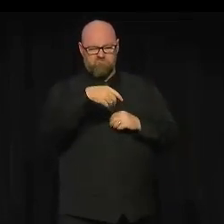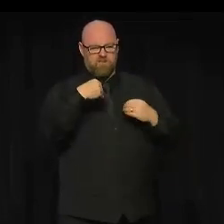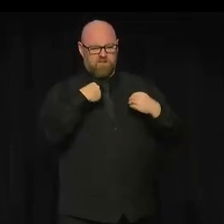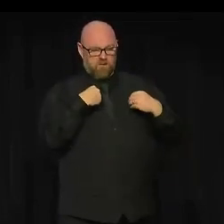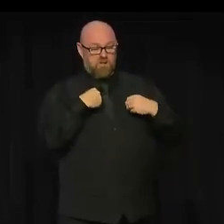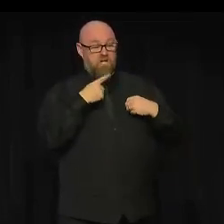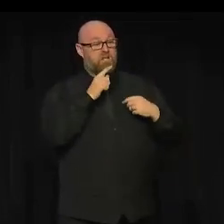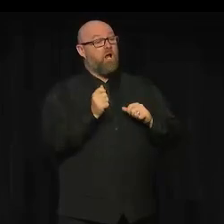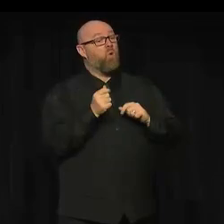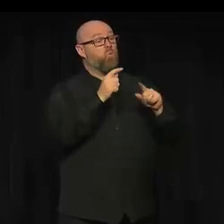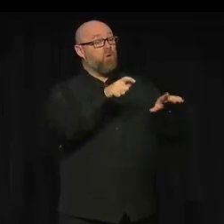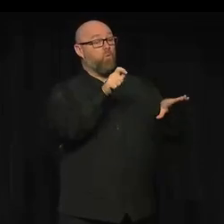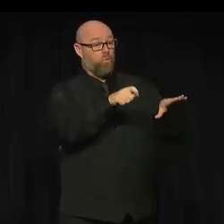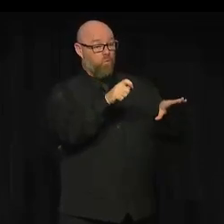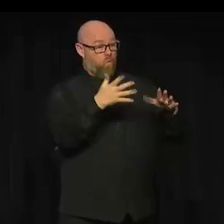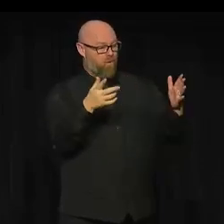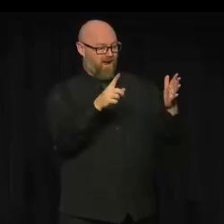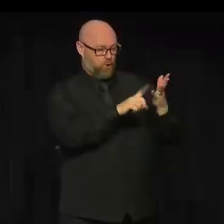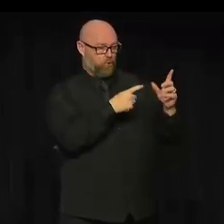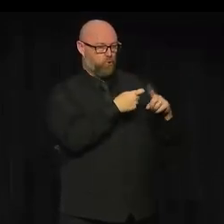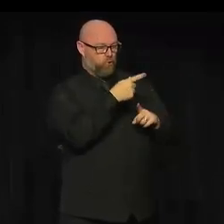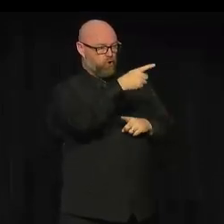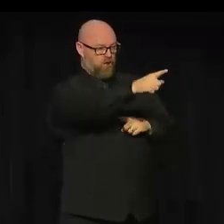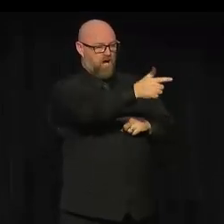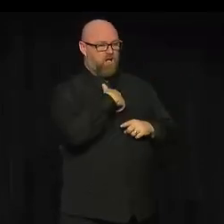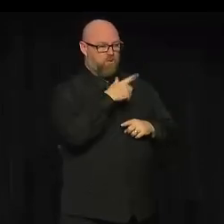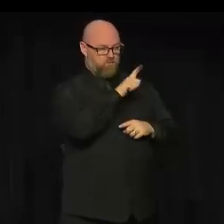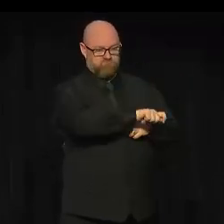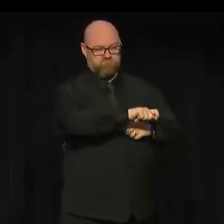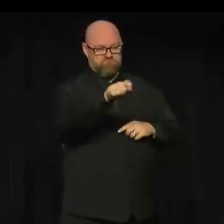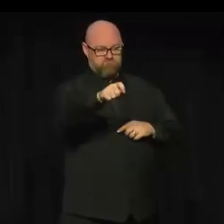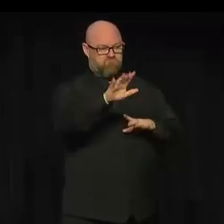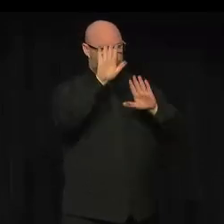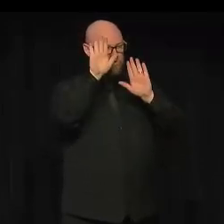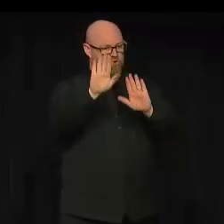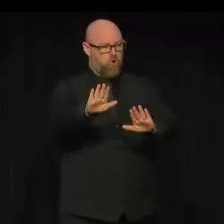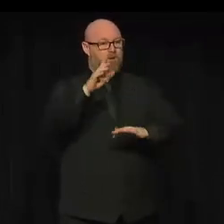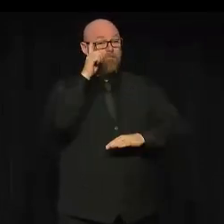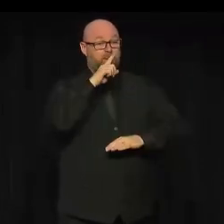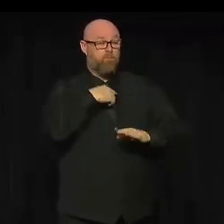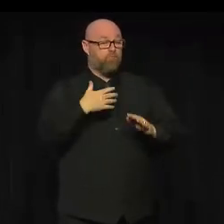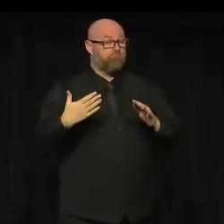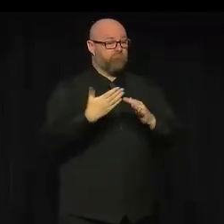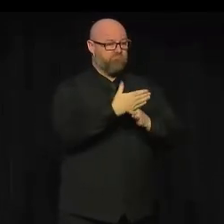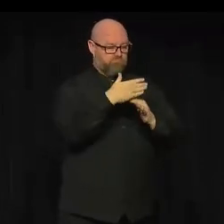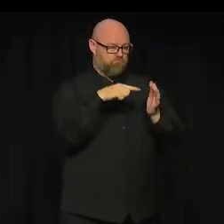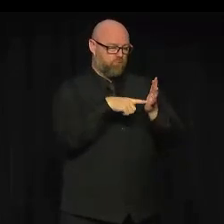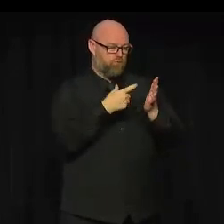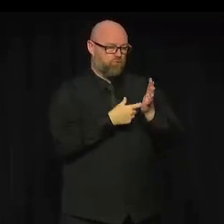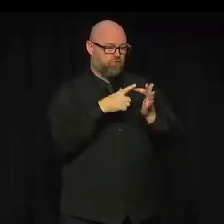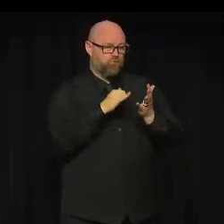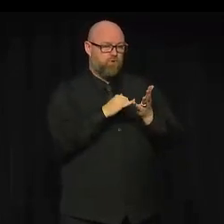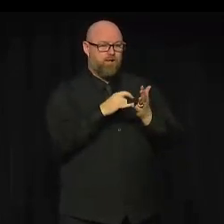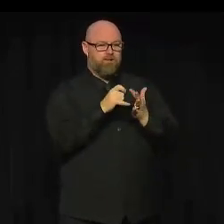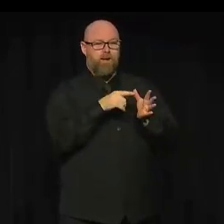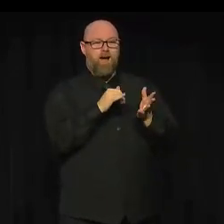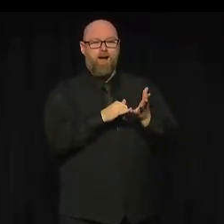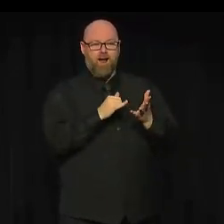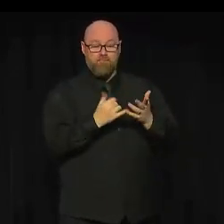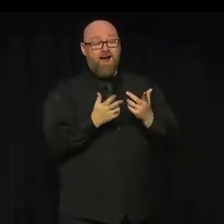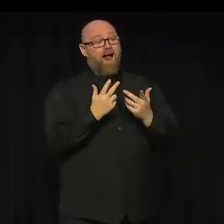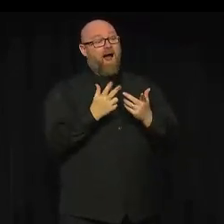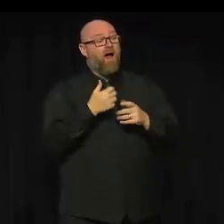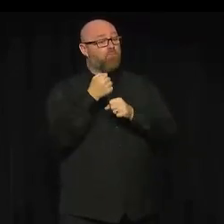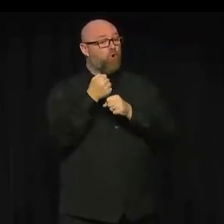and Property Court in the UK to obtain an injunction which stopped not just trespass, but a whole range of protests,